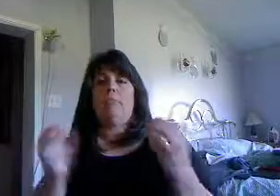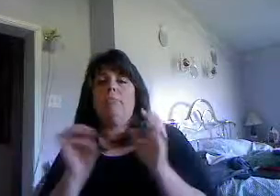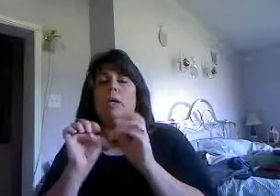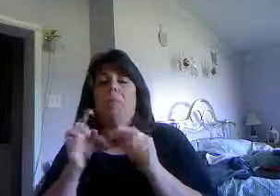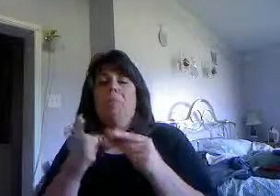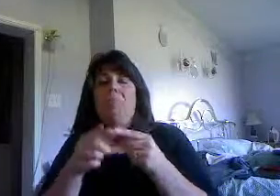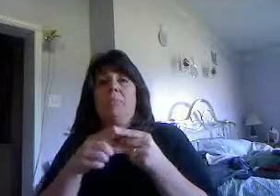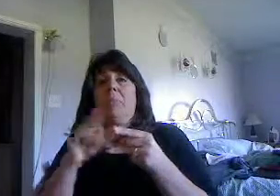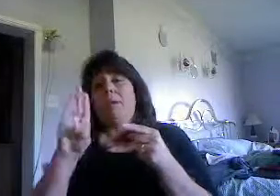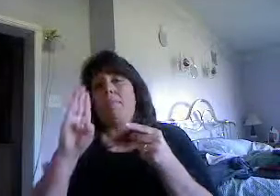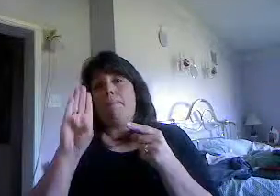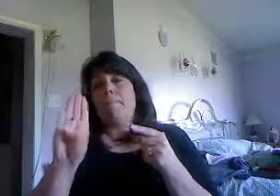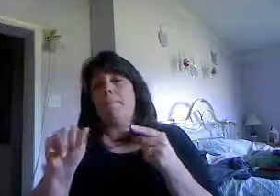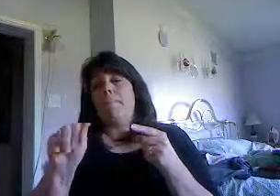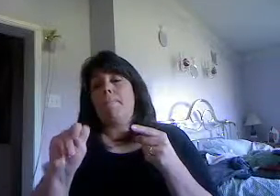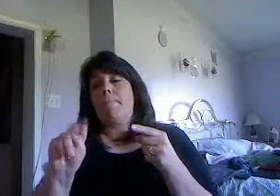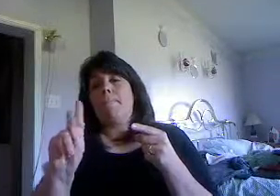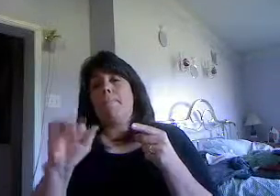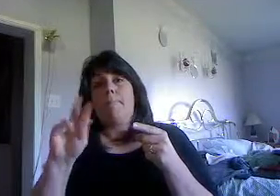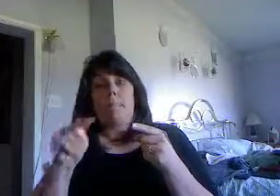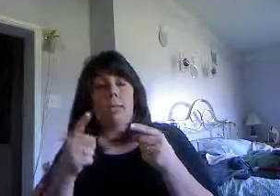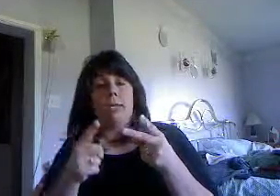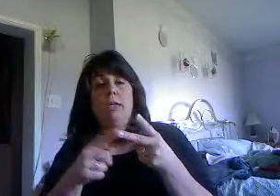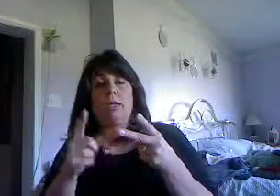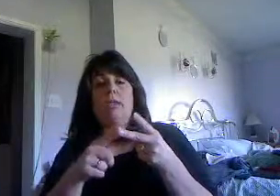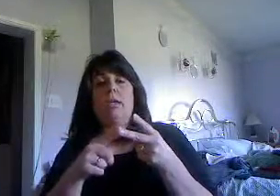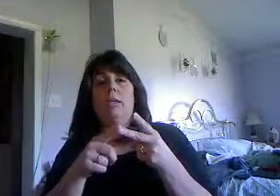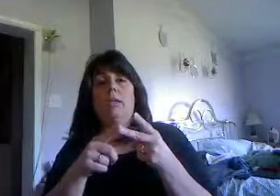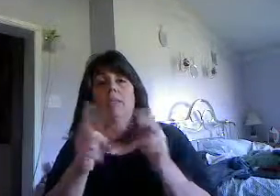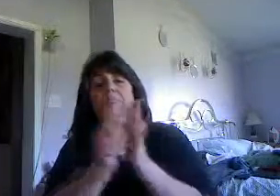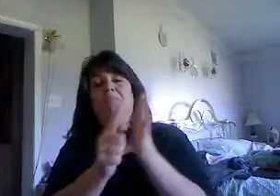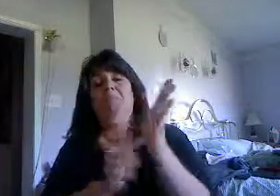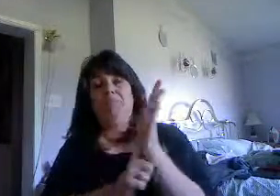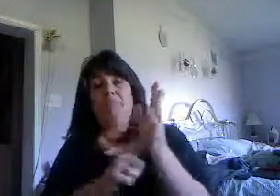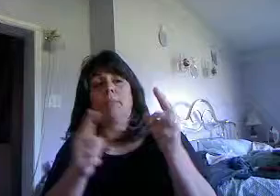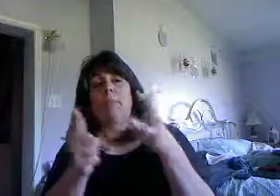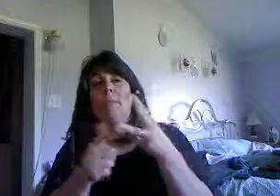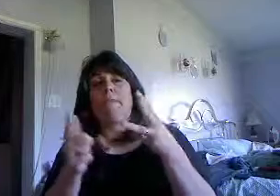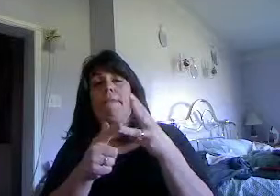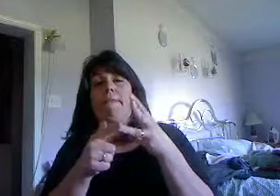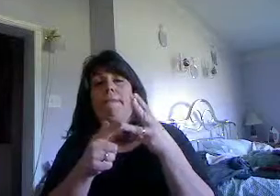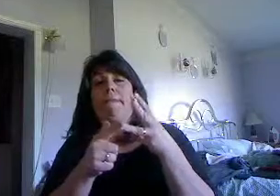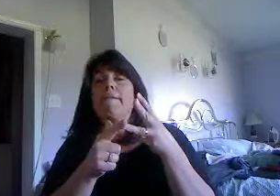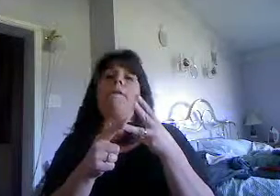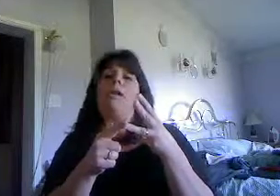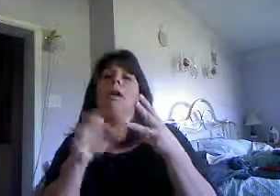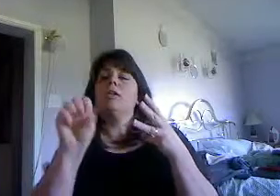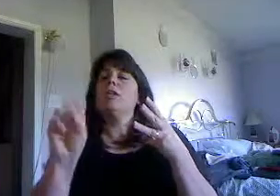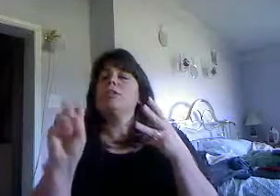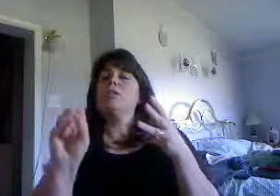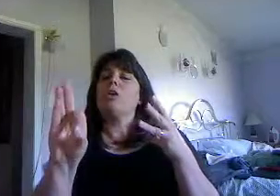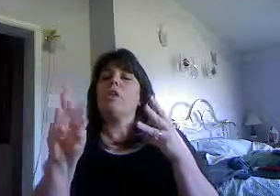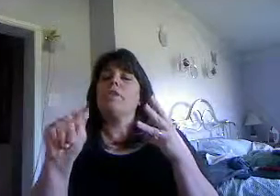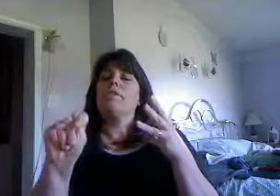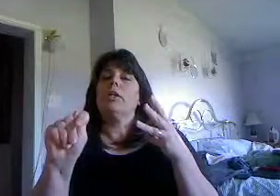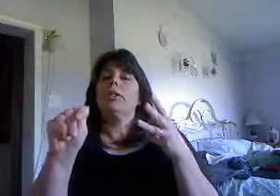legal services, publishing, advertising, software development, architects, insurance,